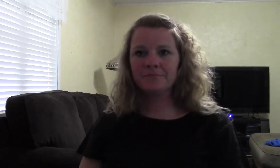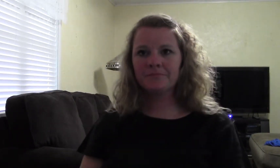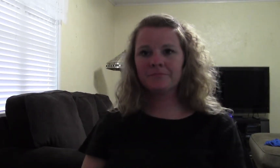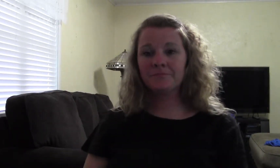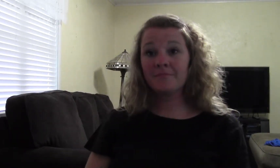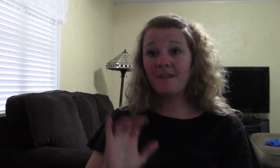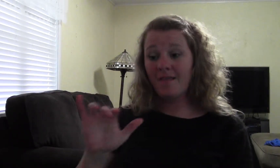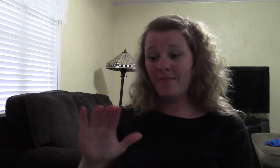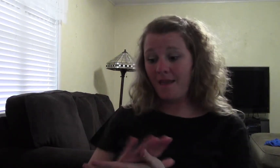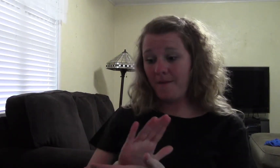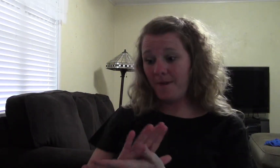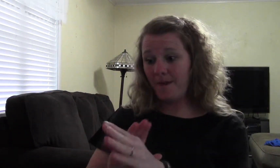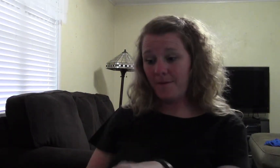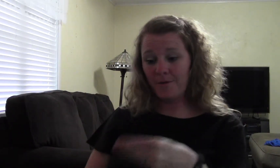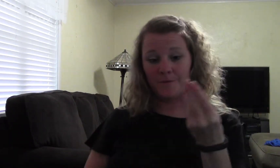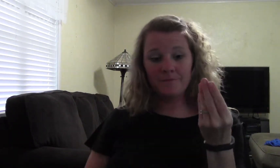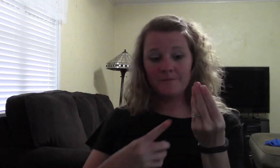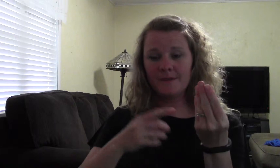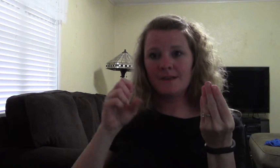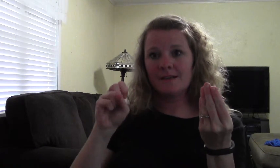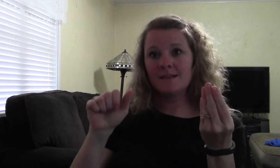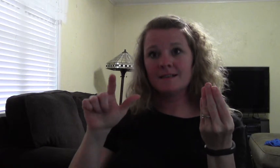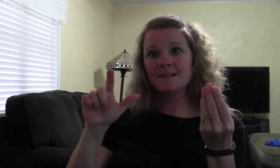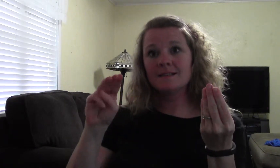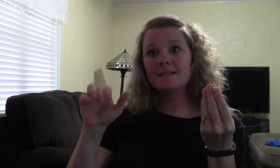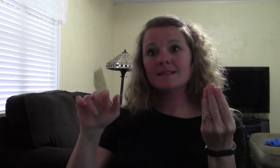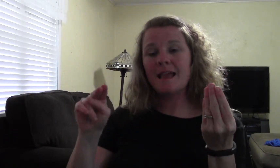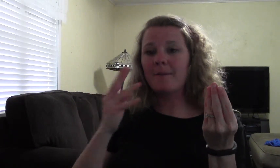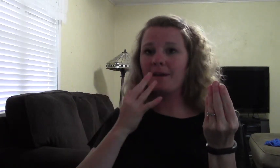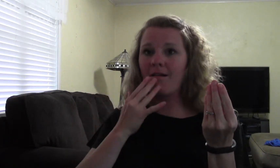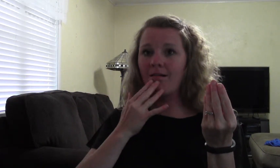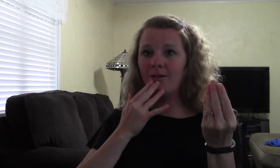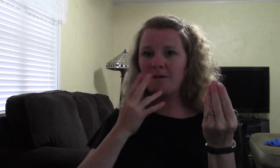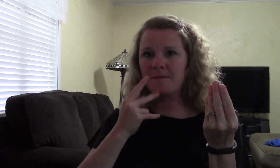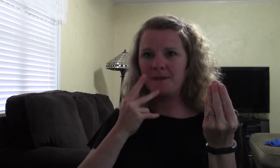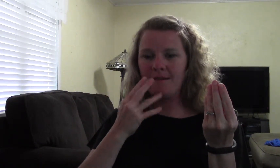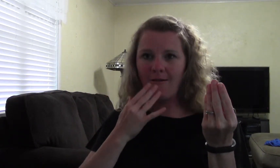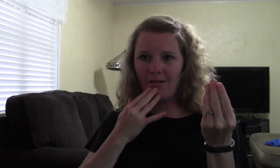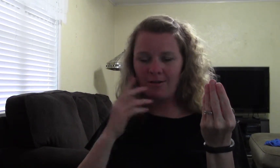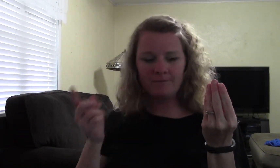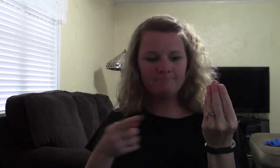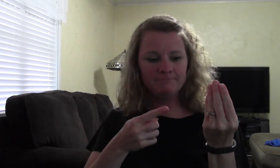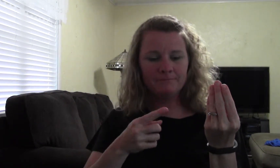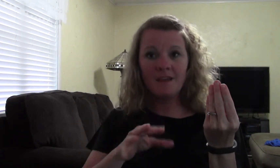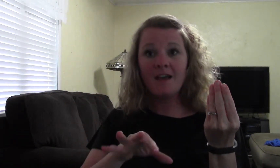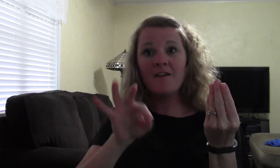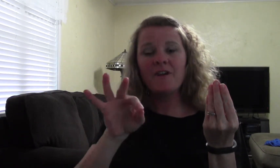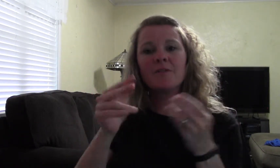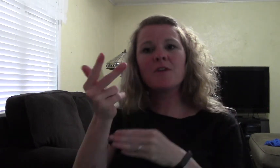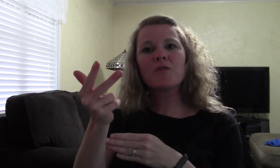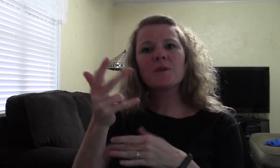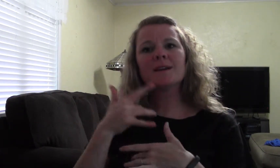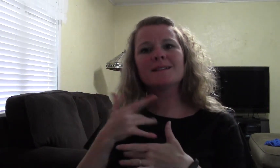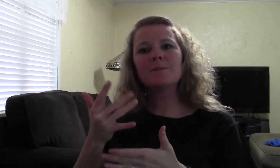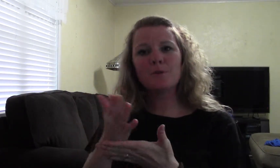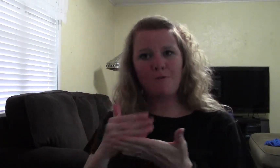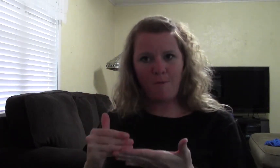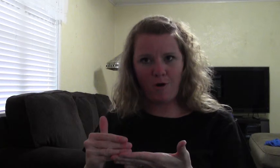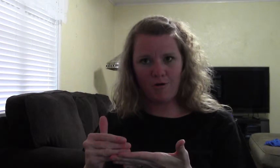that salmon colored paper, please, and find the three typical parts of